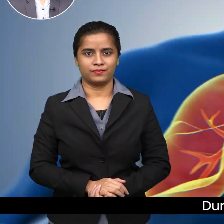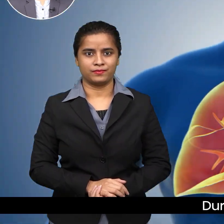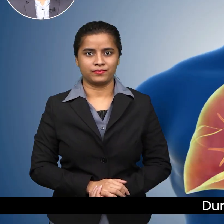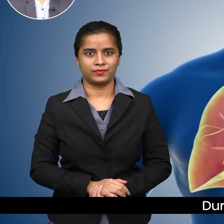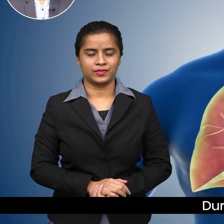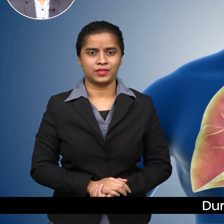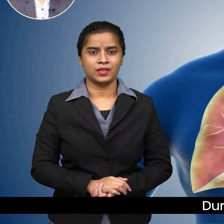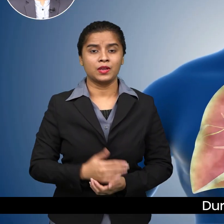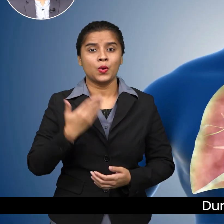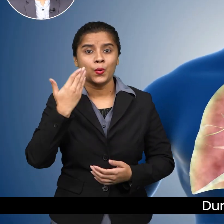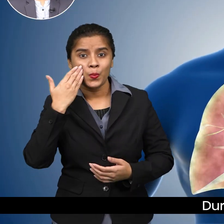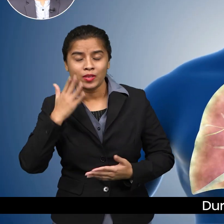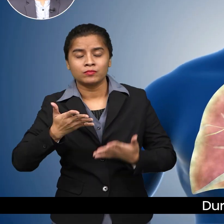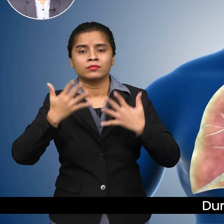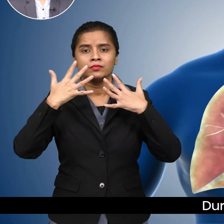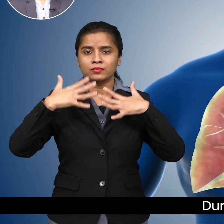During respiration,